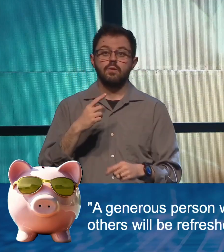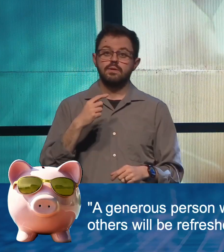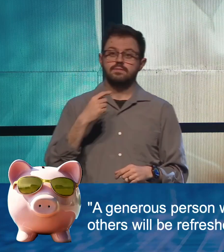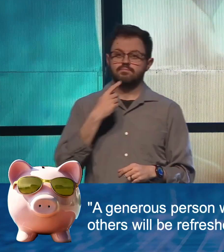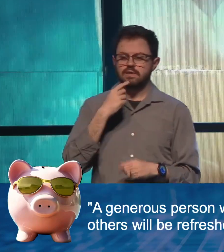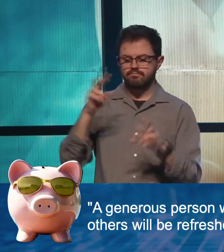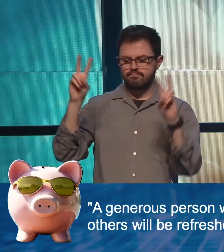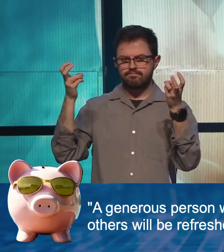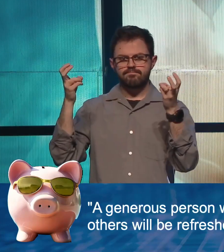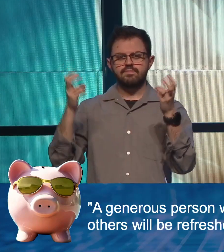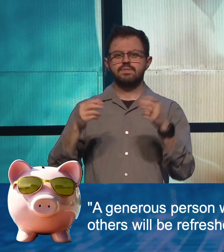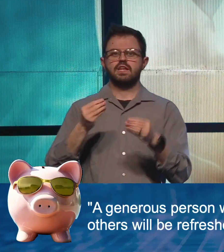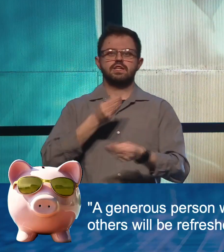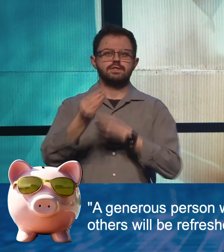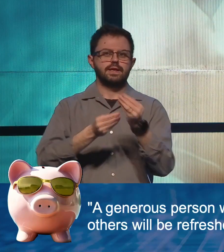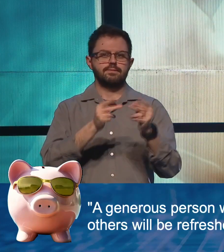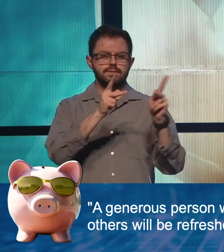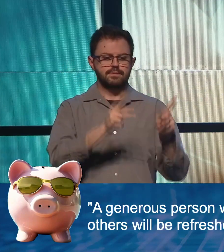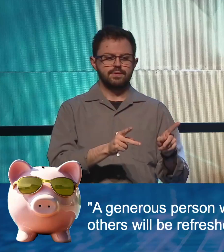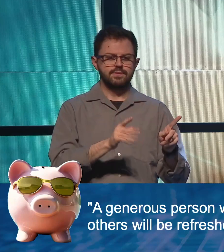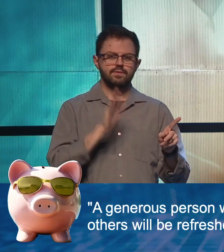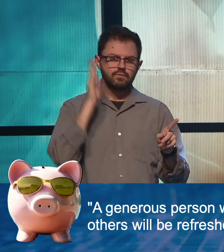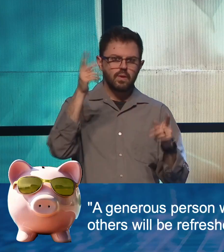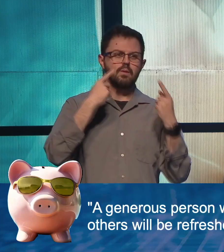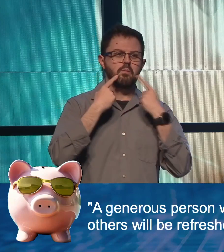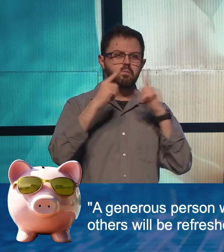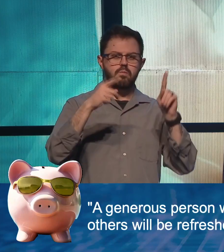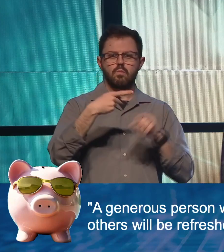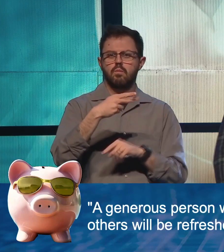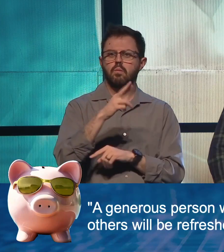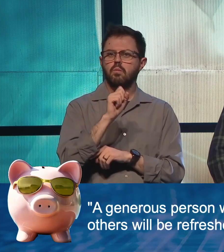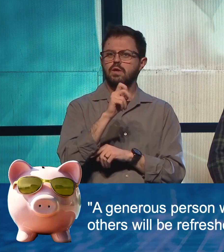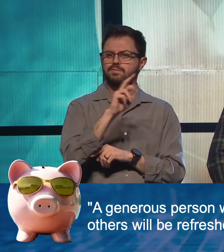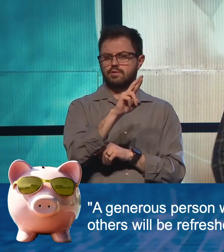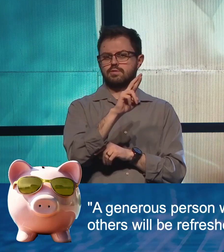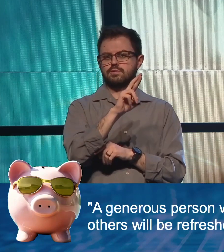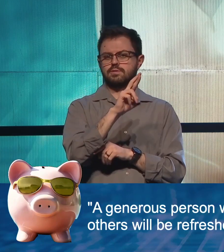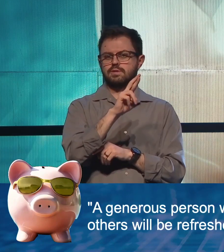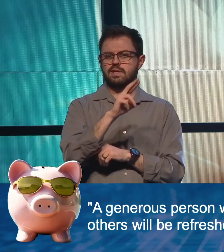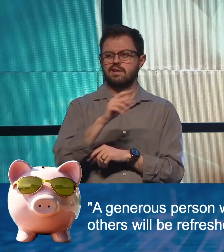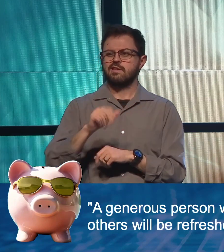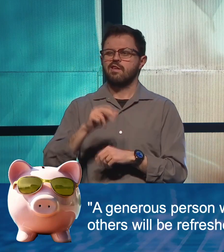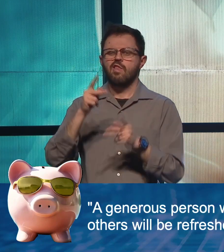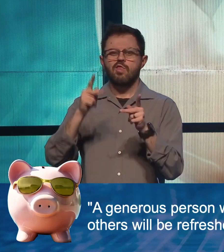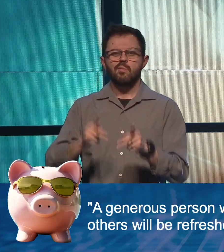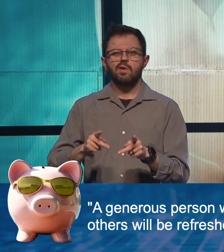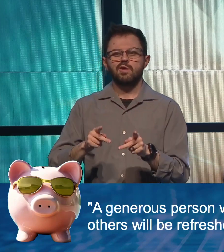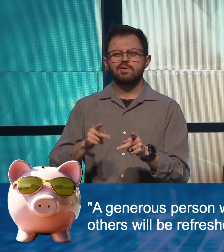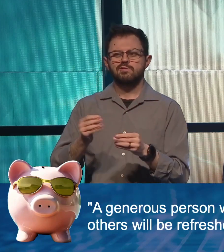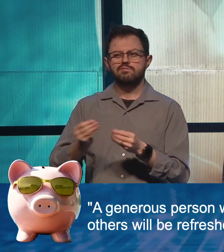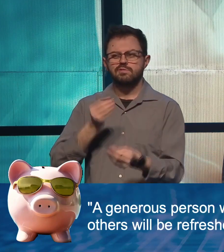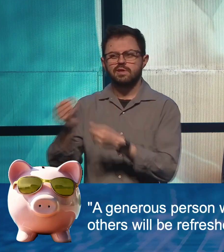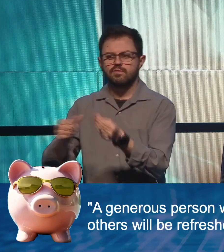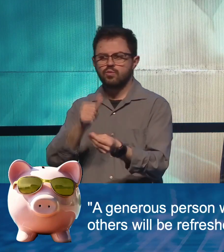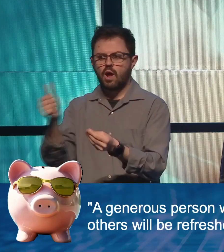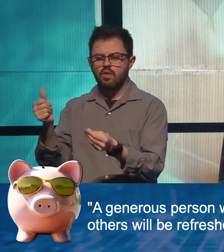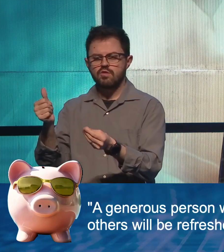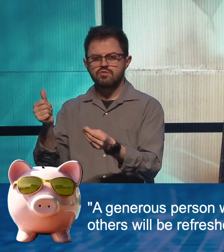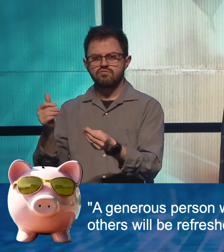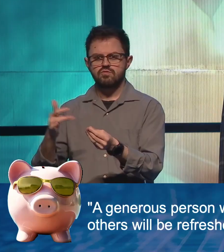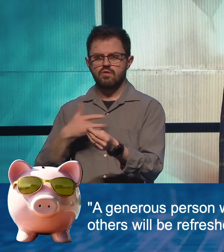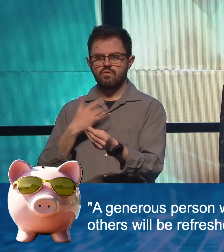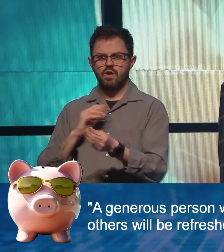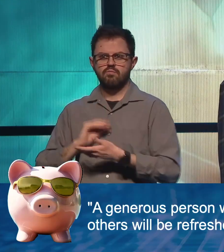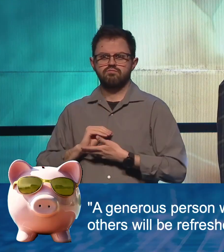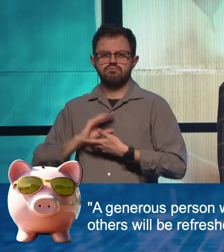person will prosper. A generous person will prosper, and whoever refreshes others will be refreshed. And I